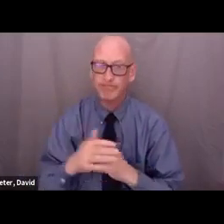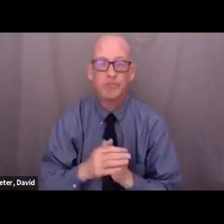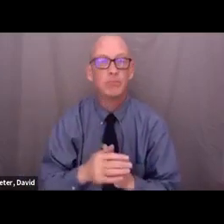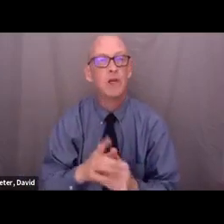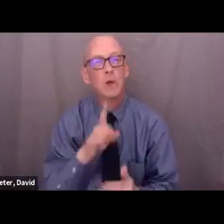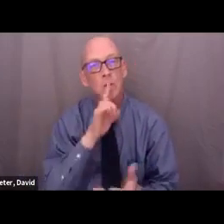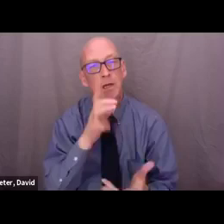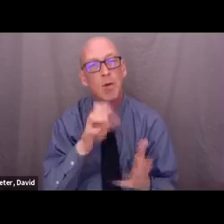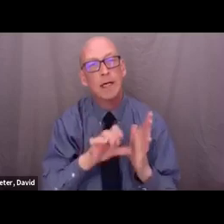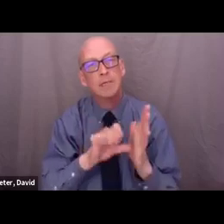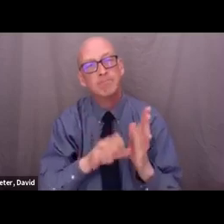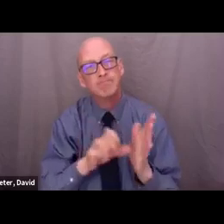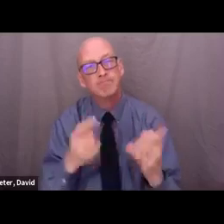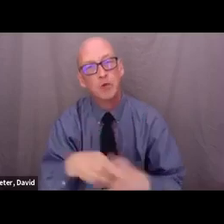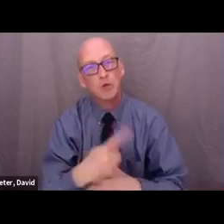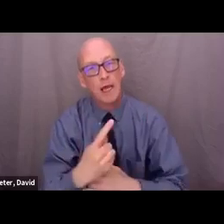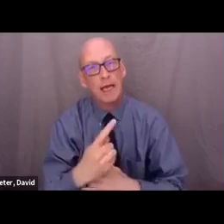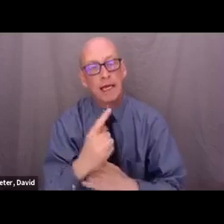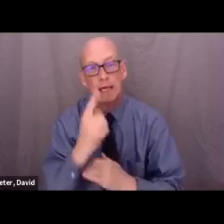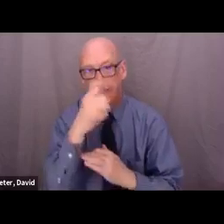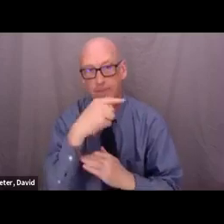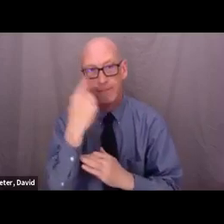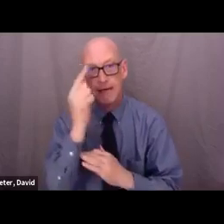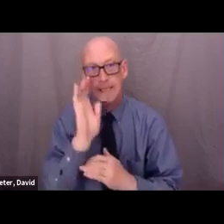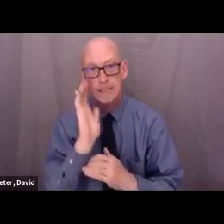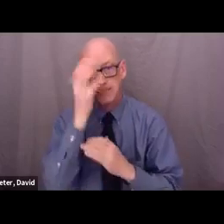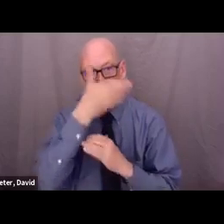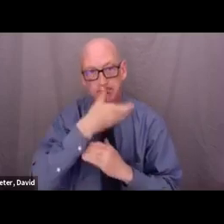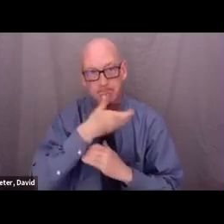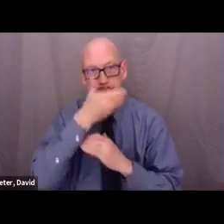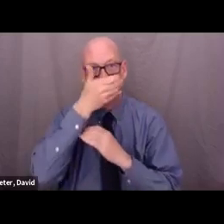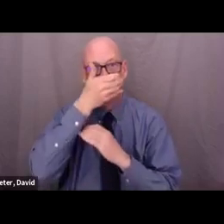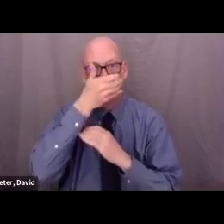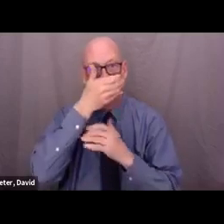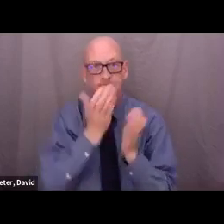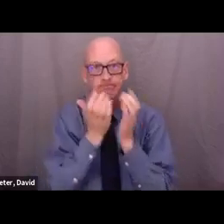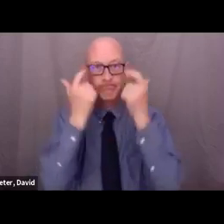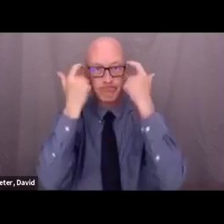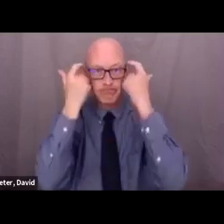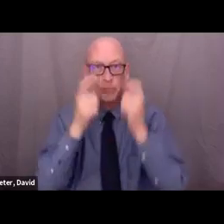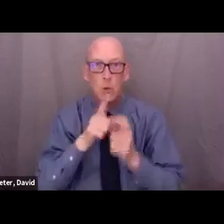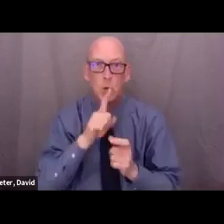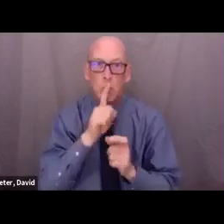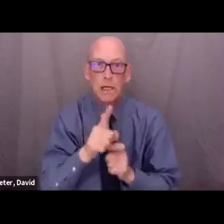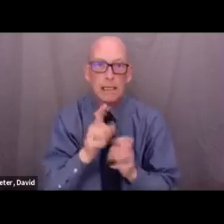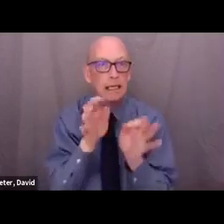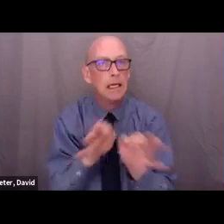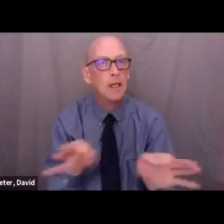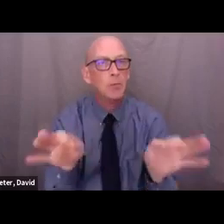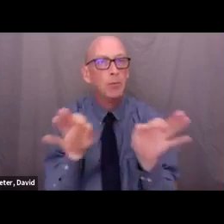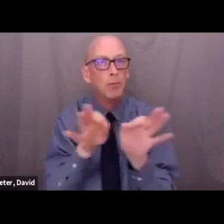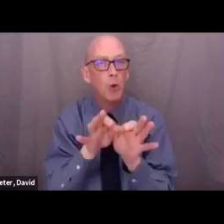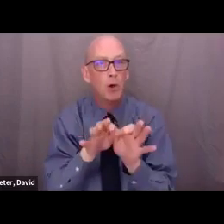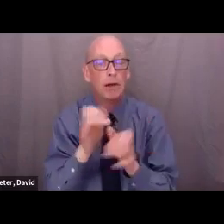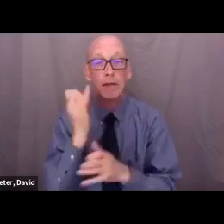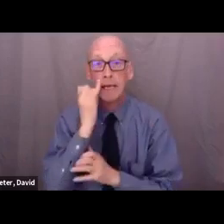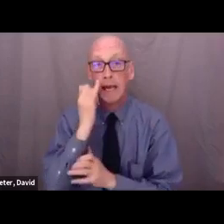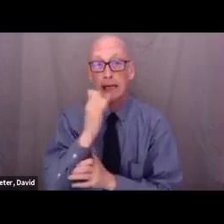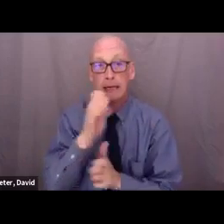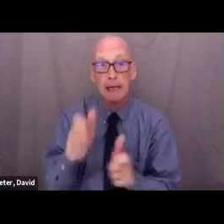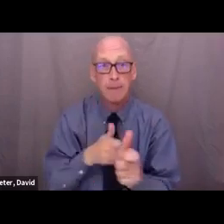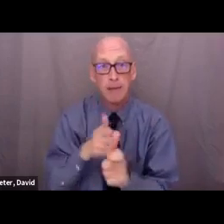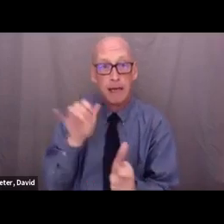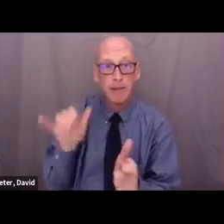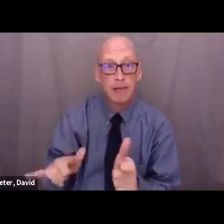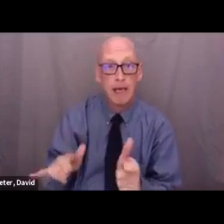today. Face coverings. Again, face coverings are going to be extremely important. The idea here, again, is